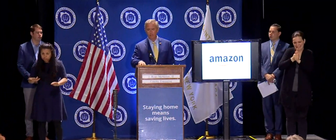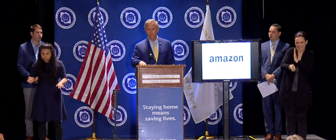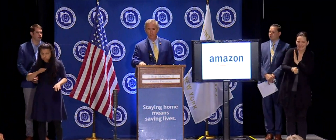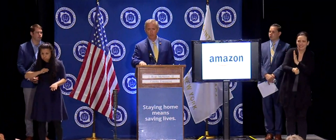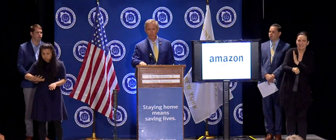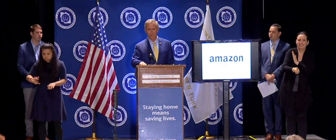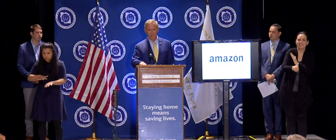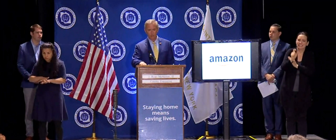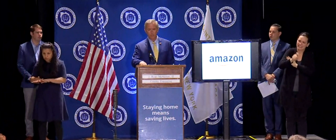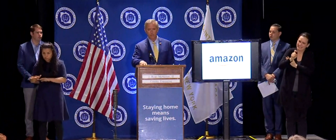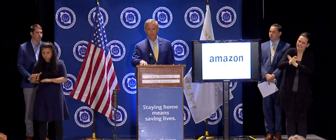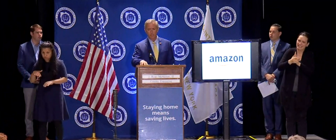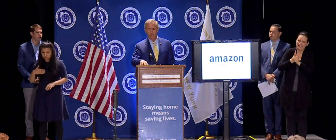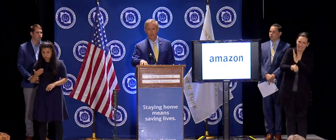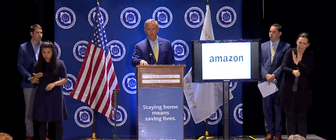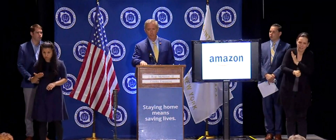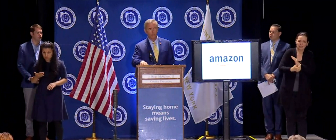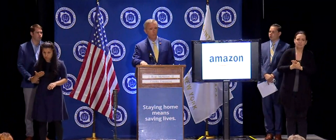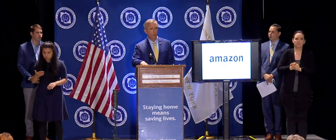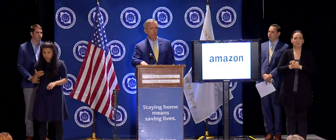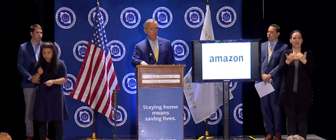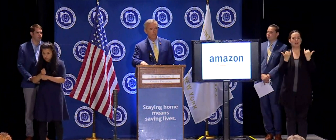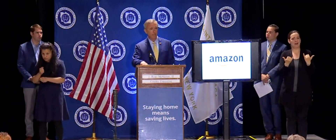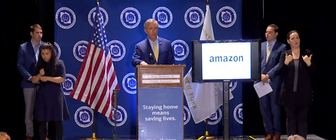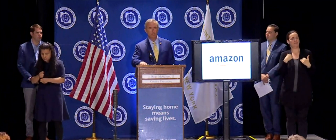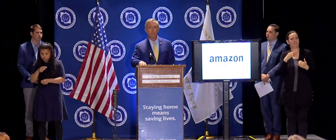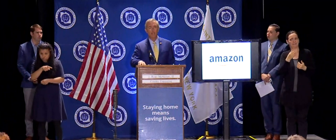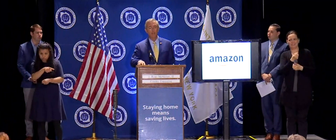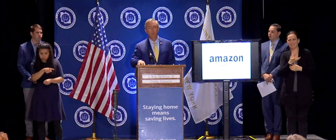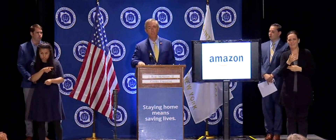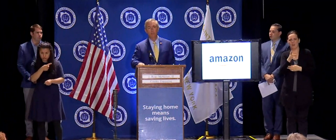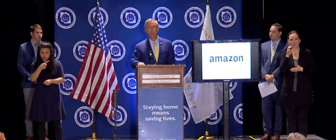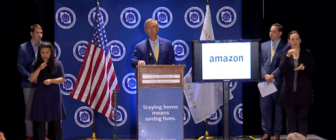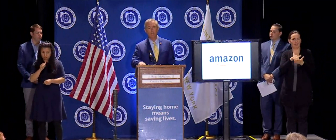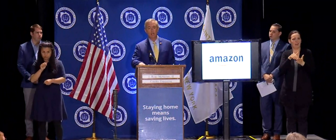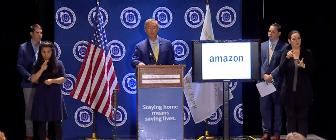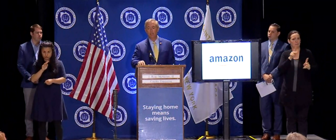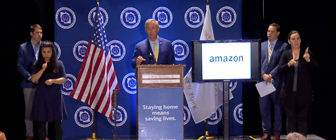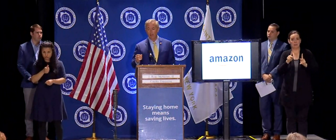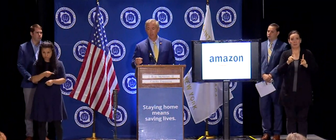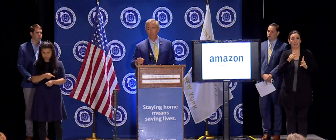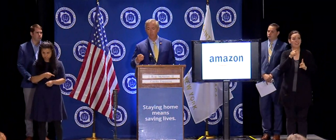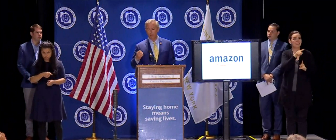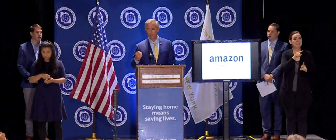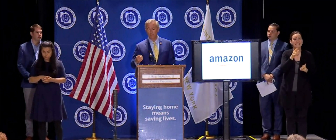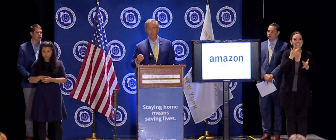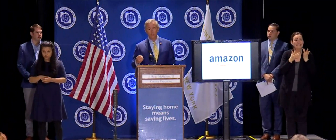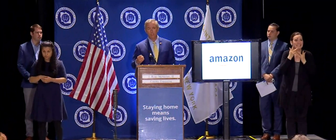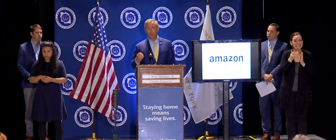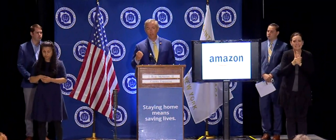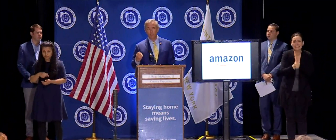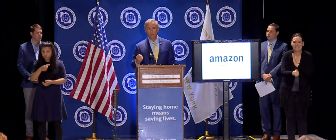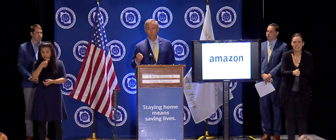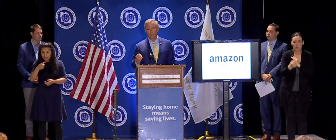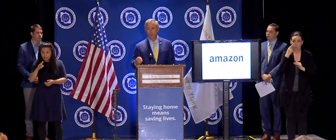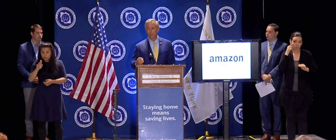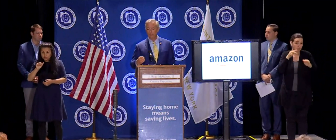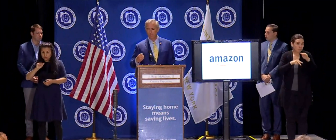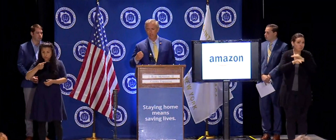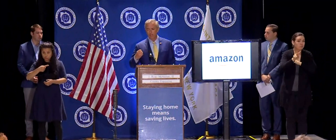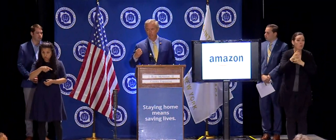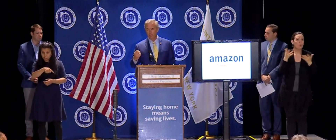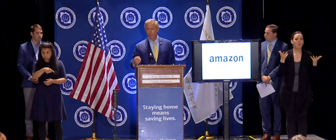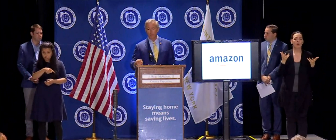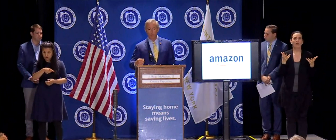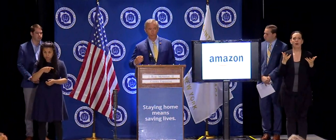now we have several hundred thousand person shortage in that field, and they project to be much higher, and Amazon Web Services is very interested in helping